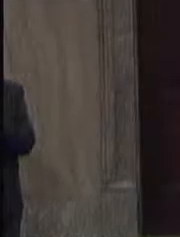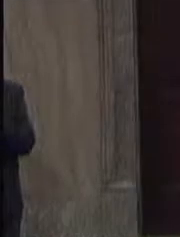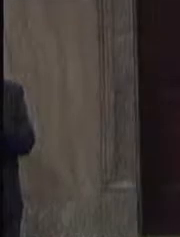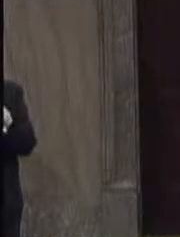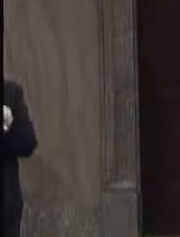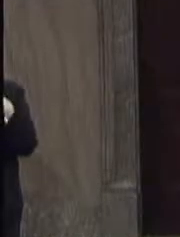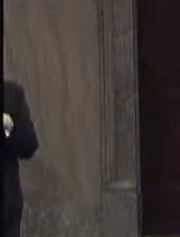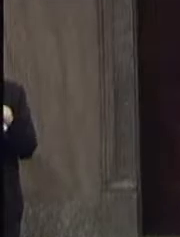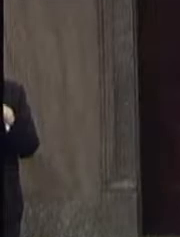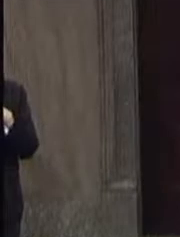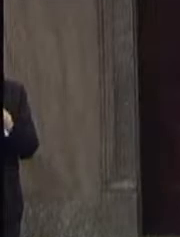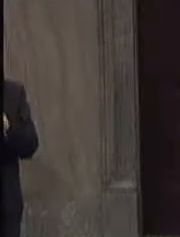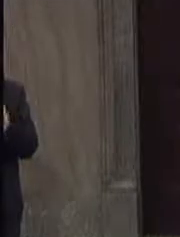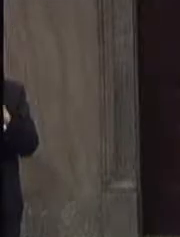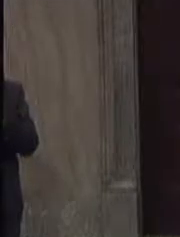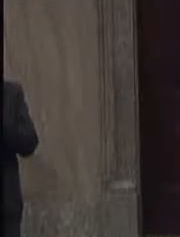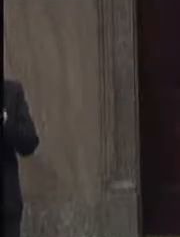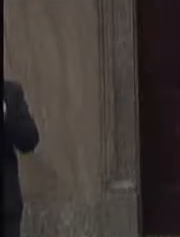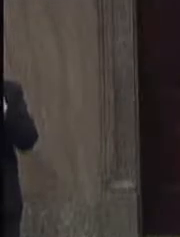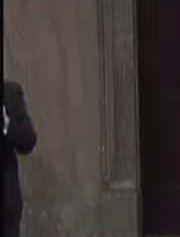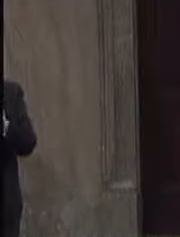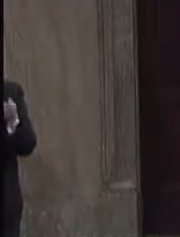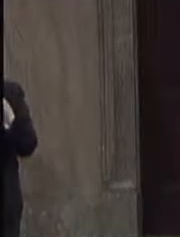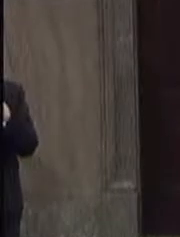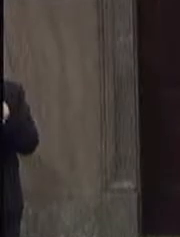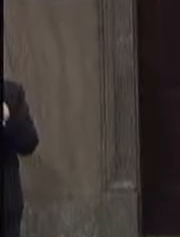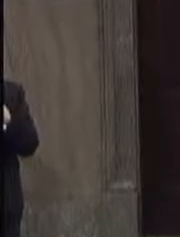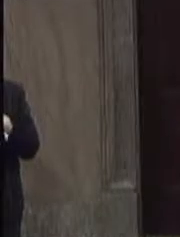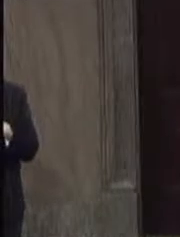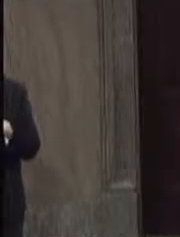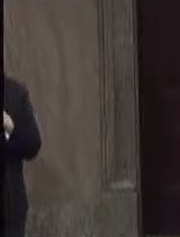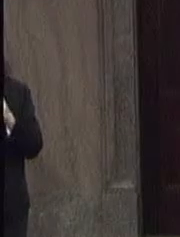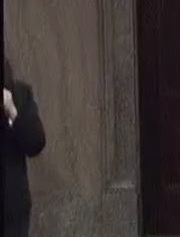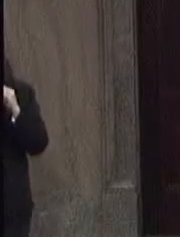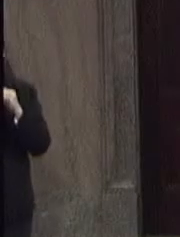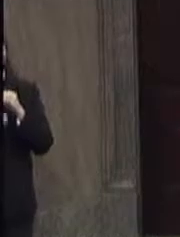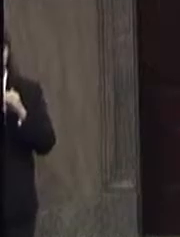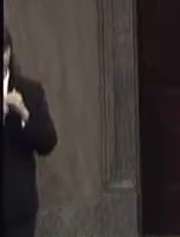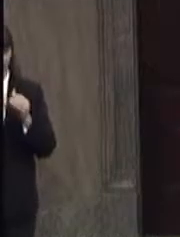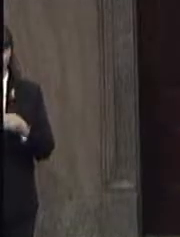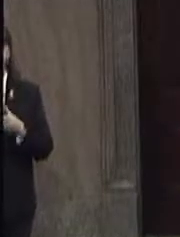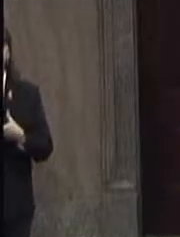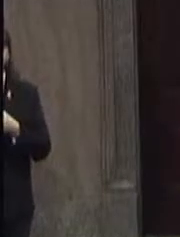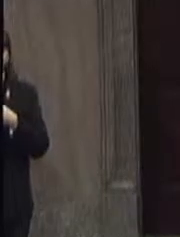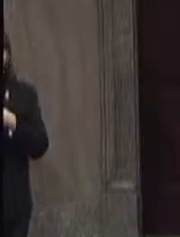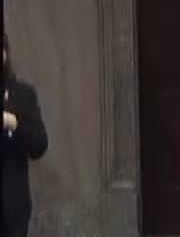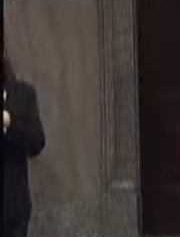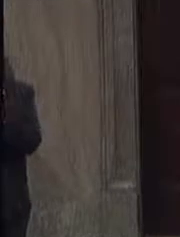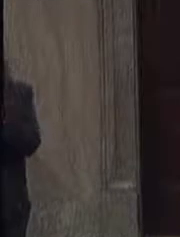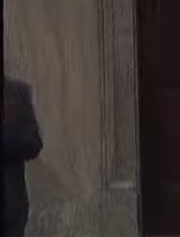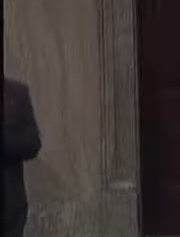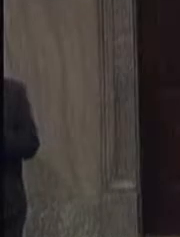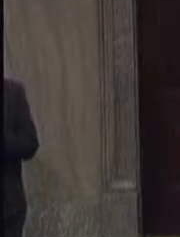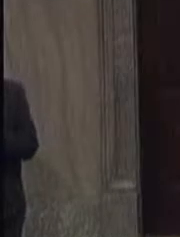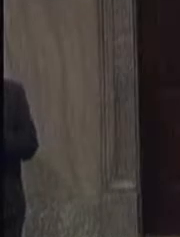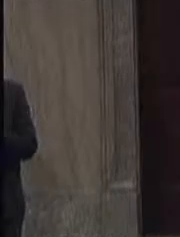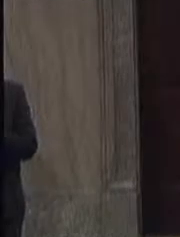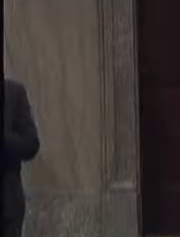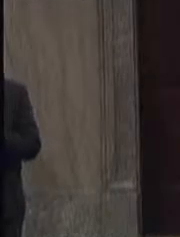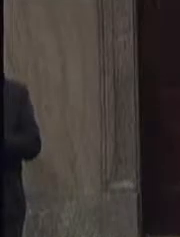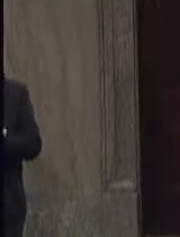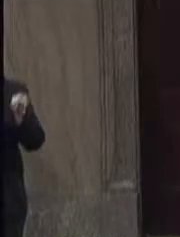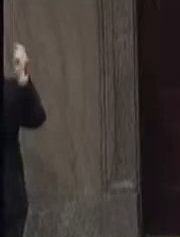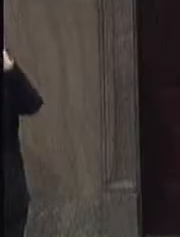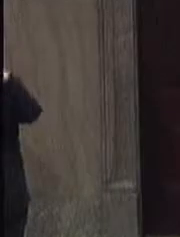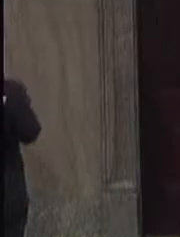by becoming ongoing service coordinators. Yes, in addition to being a therapist and a supervisor, I will now also be a service